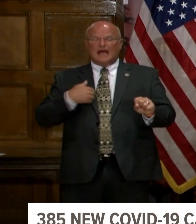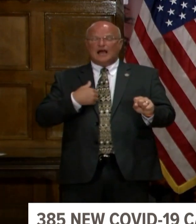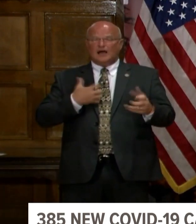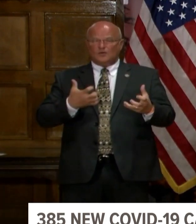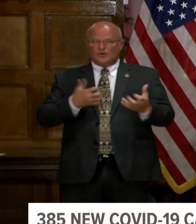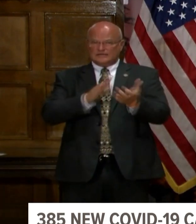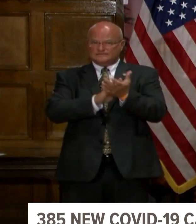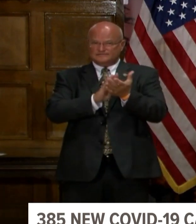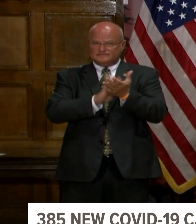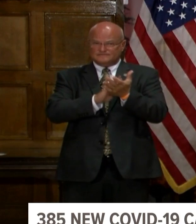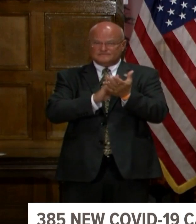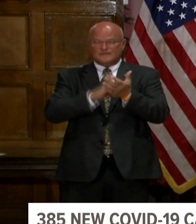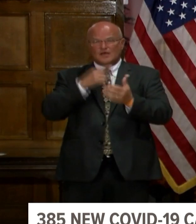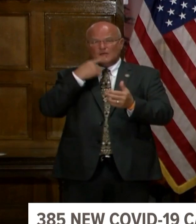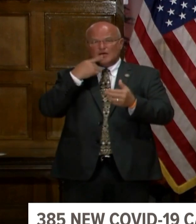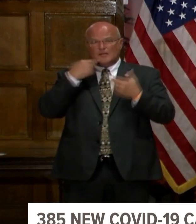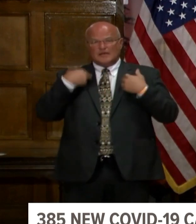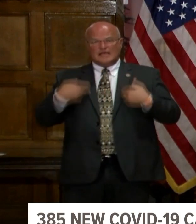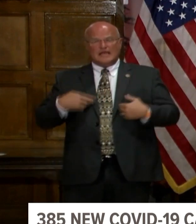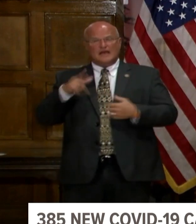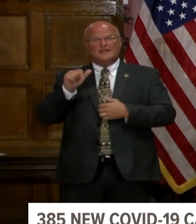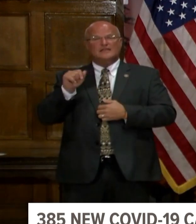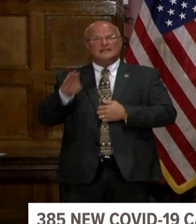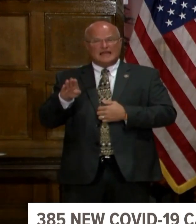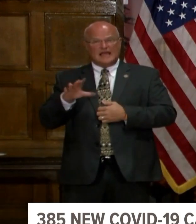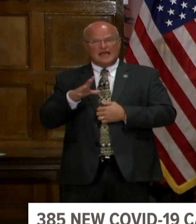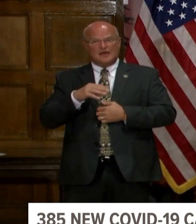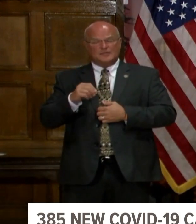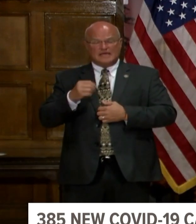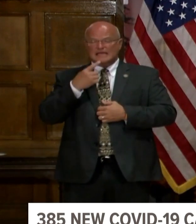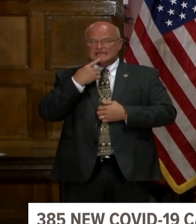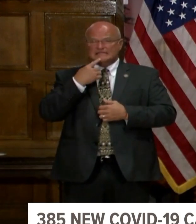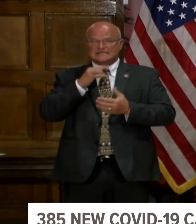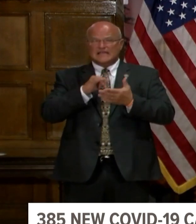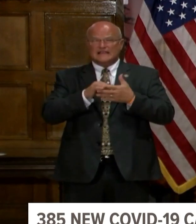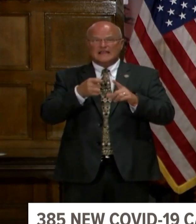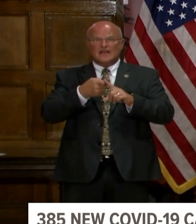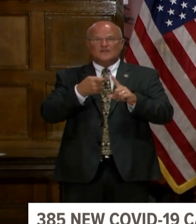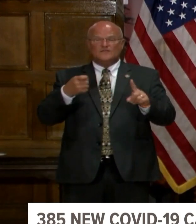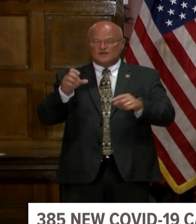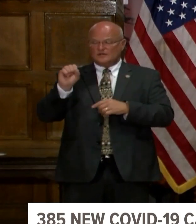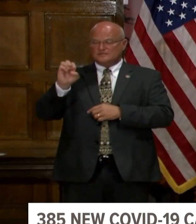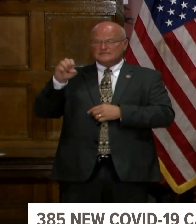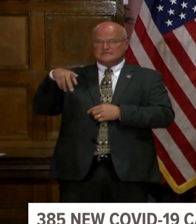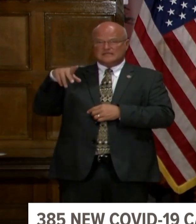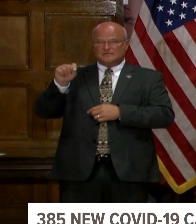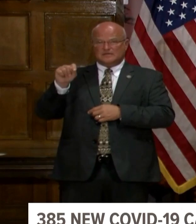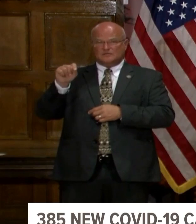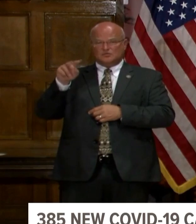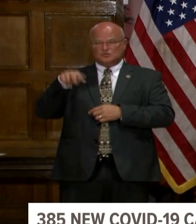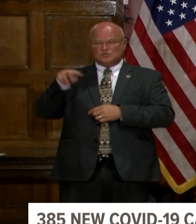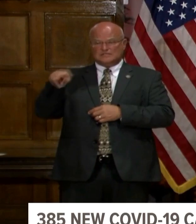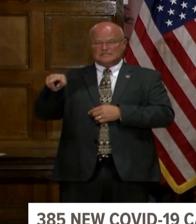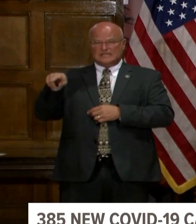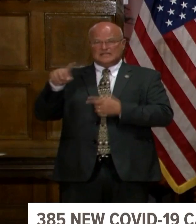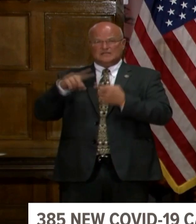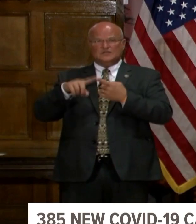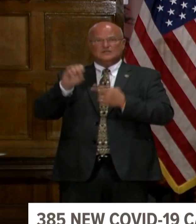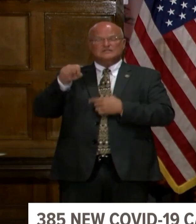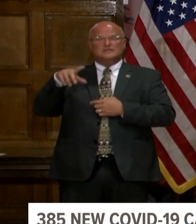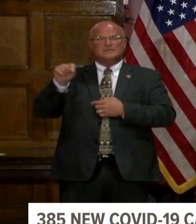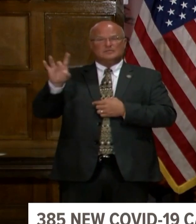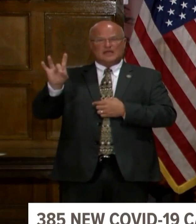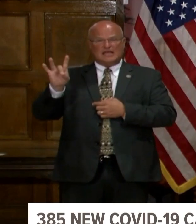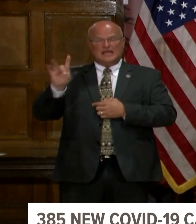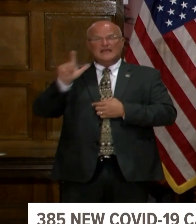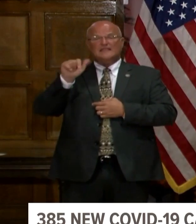of the Public Health Laboratory and state that from September 2nd to September 8th,